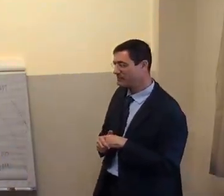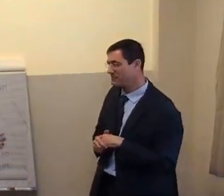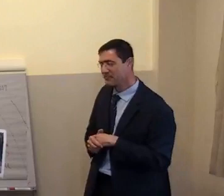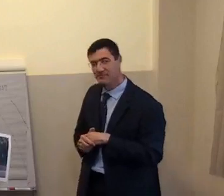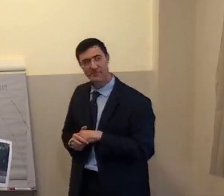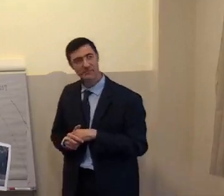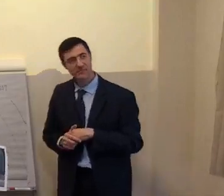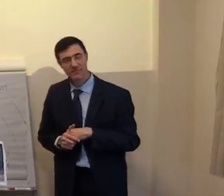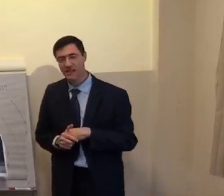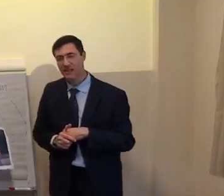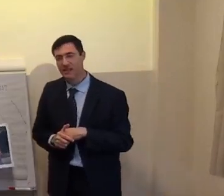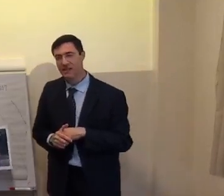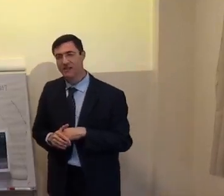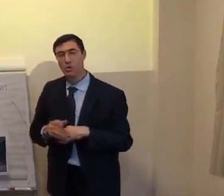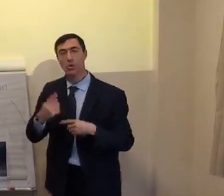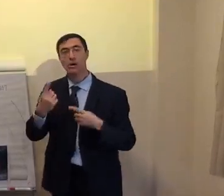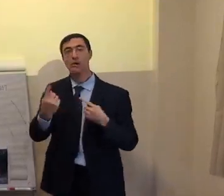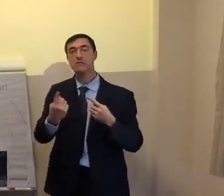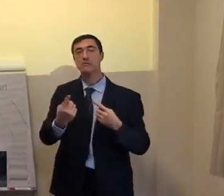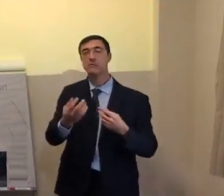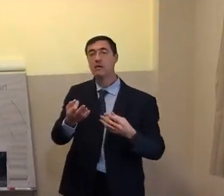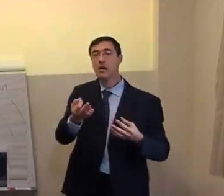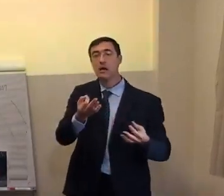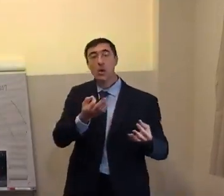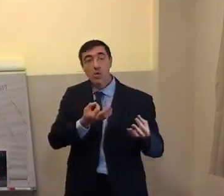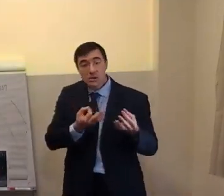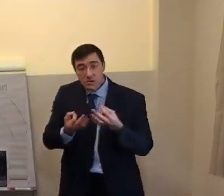few questions. Are you happy to take questions?